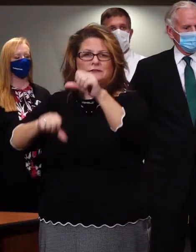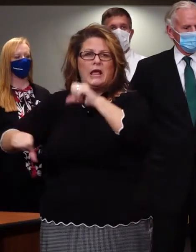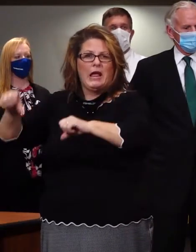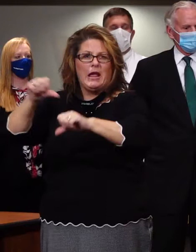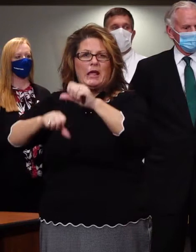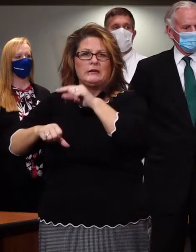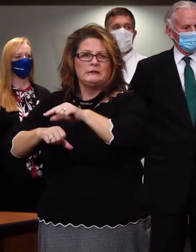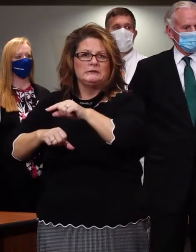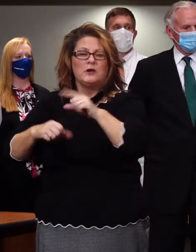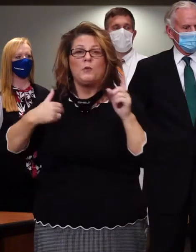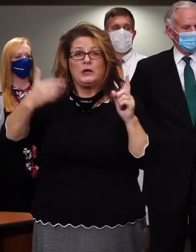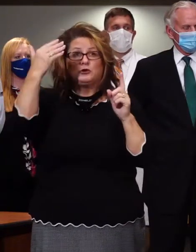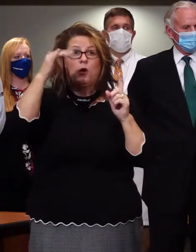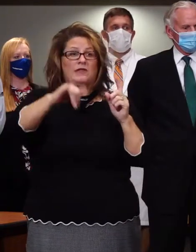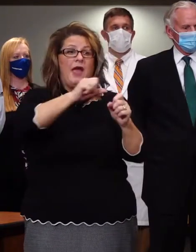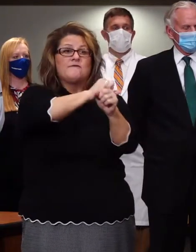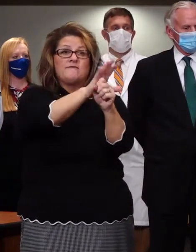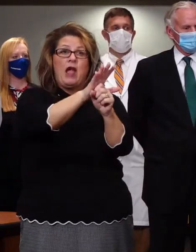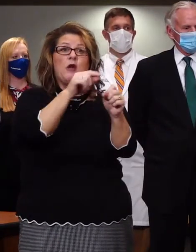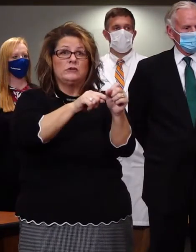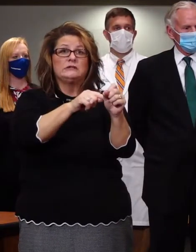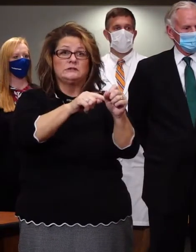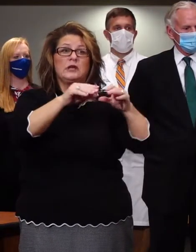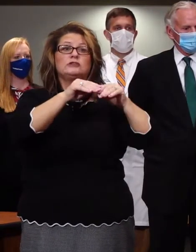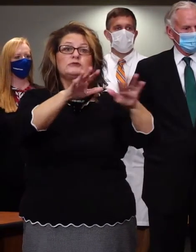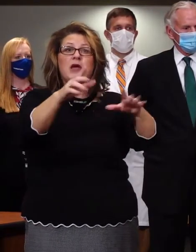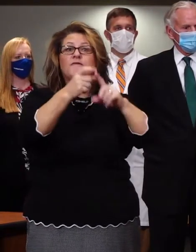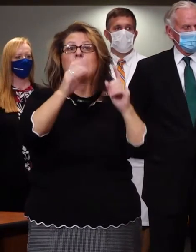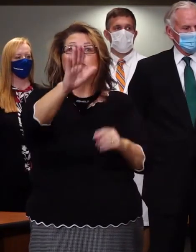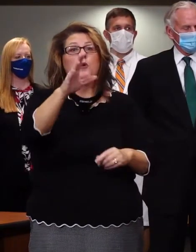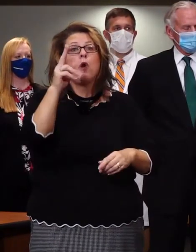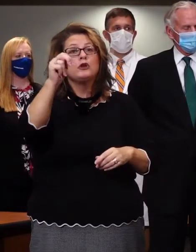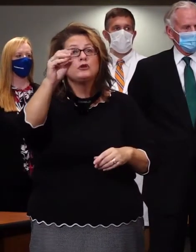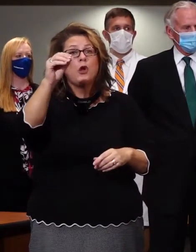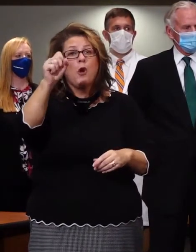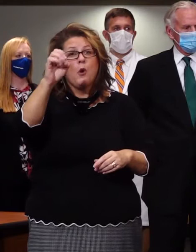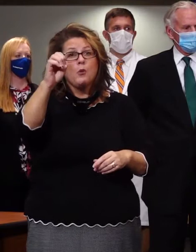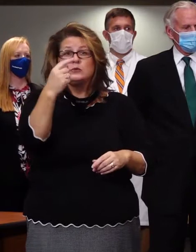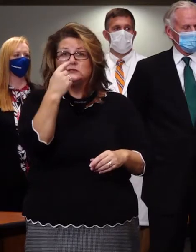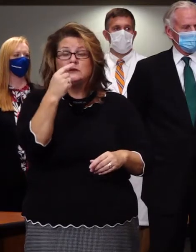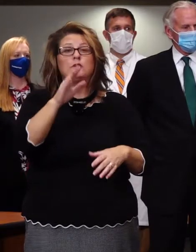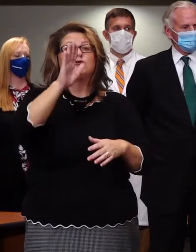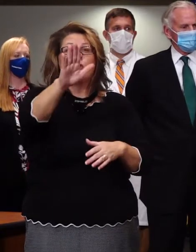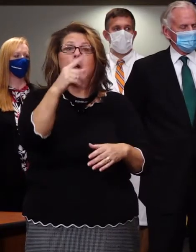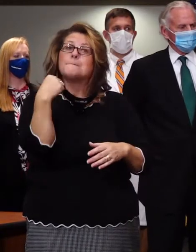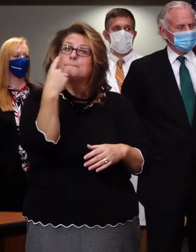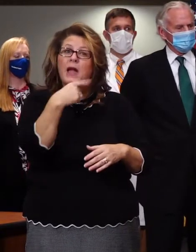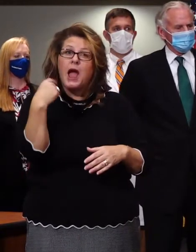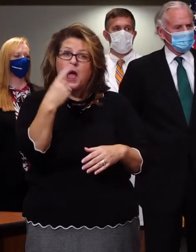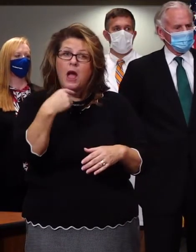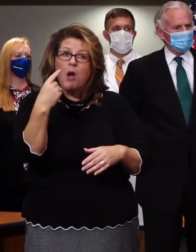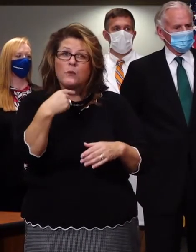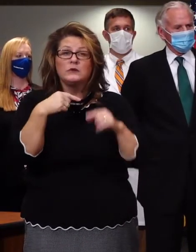this virus is spread by what comes out of your nose and your mouth, and that could possibly